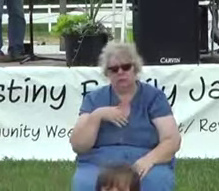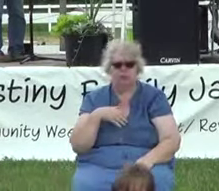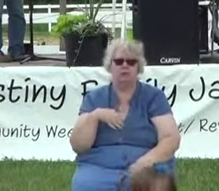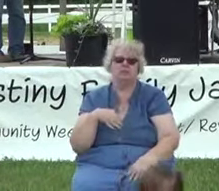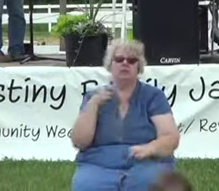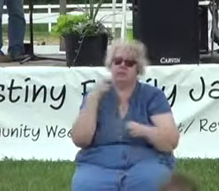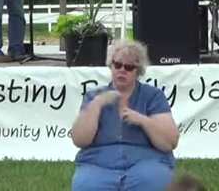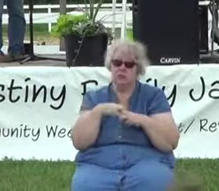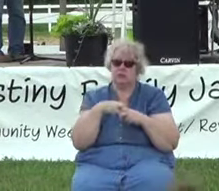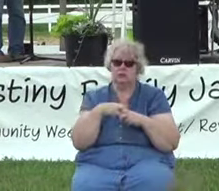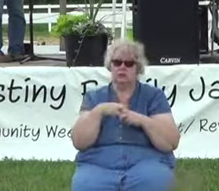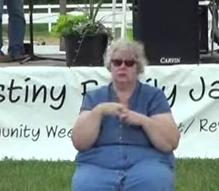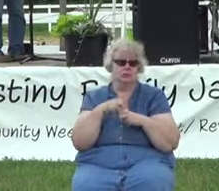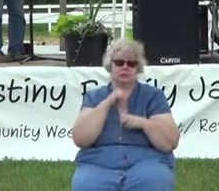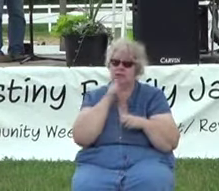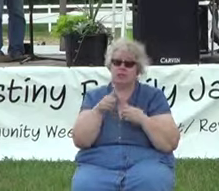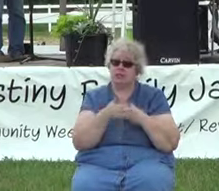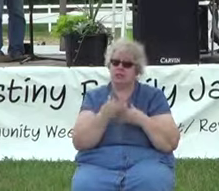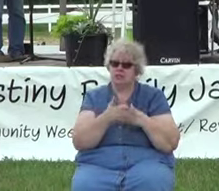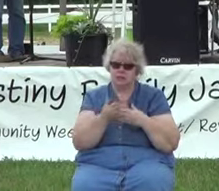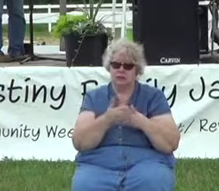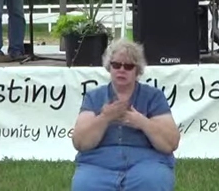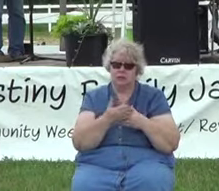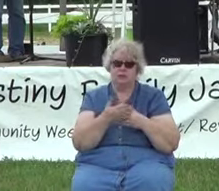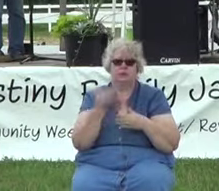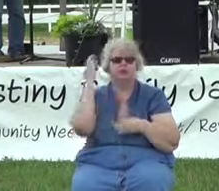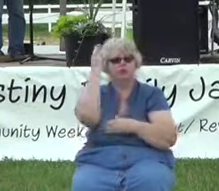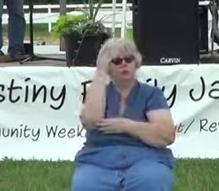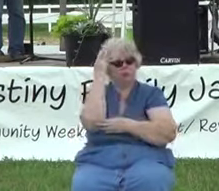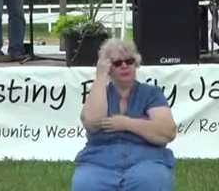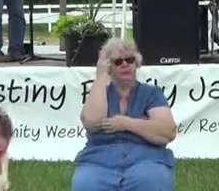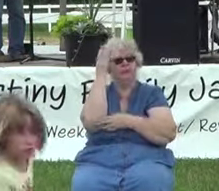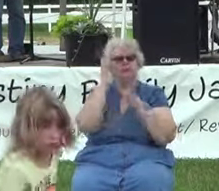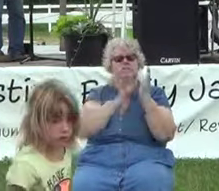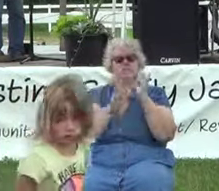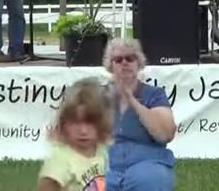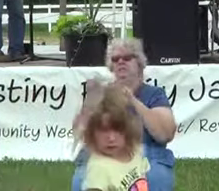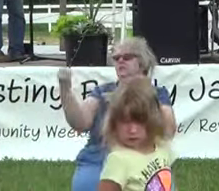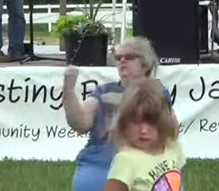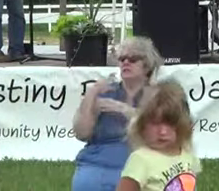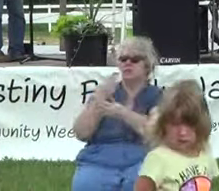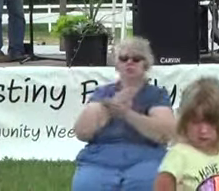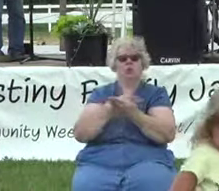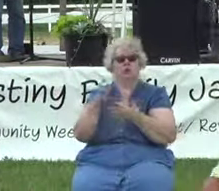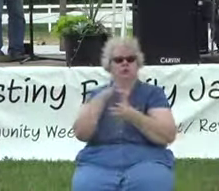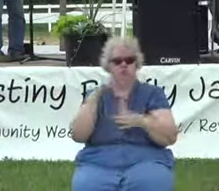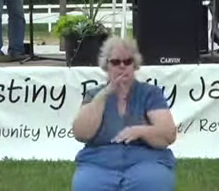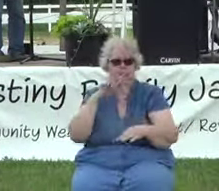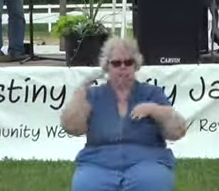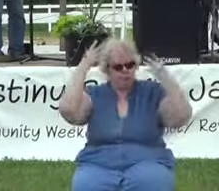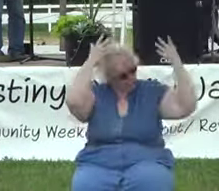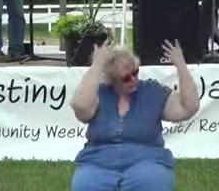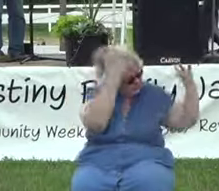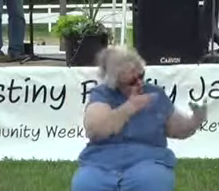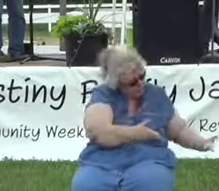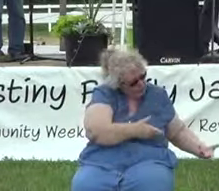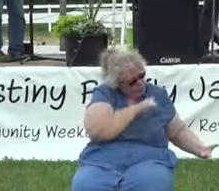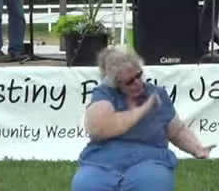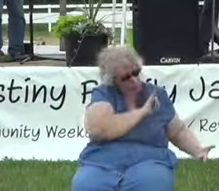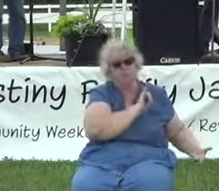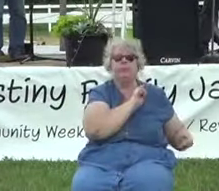is not easy. And that's why Jesus sent the Holy Spirit and settled down over these people. It says